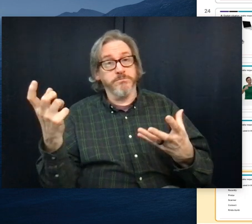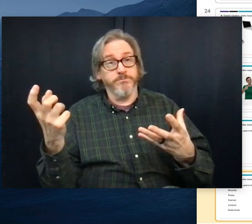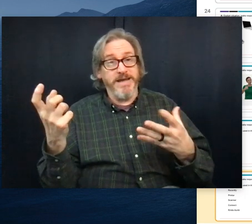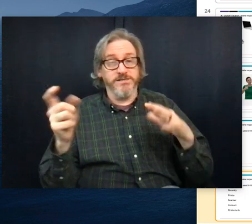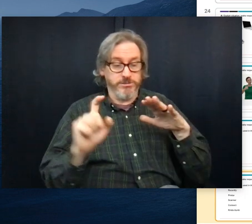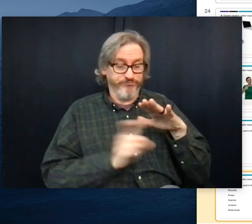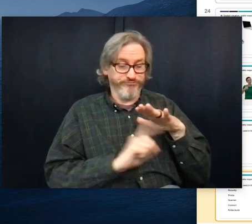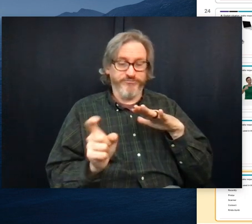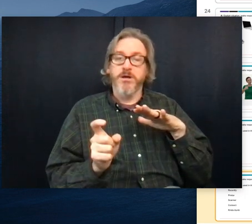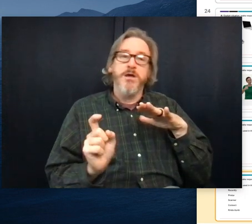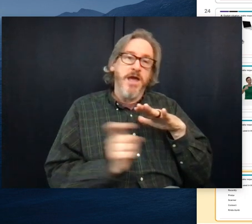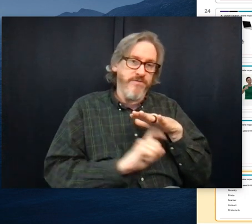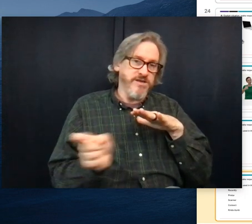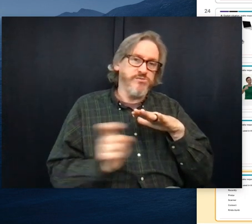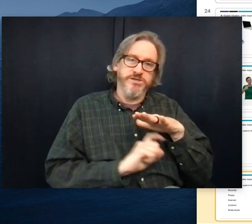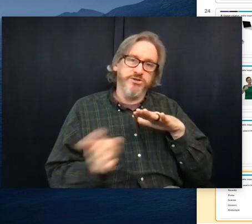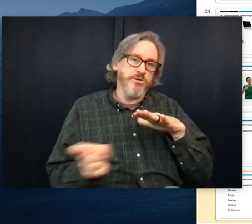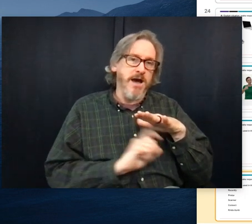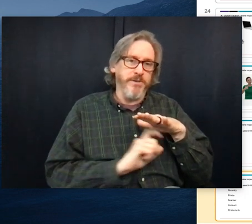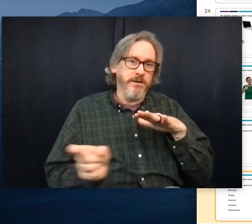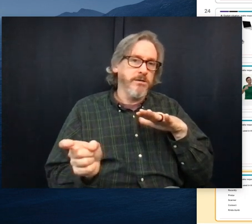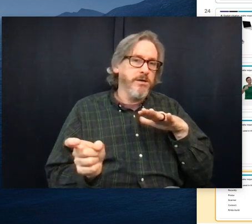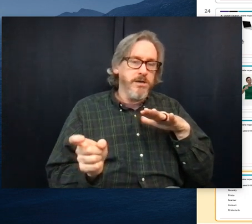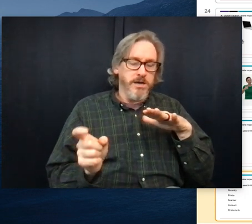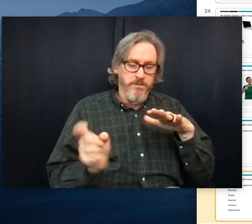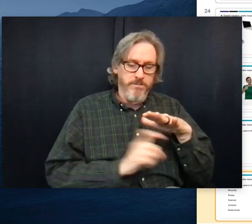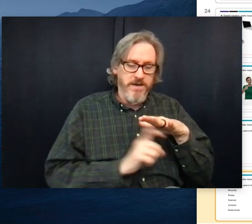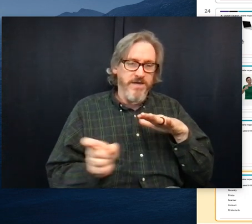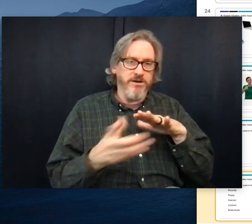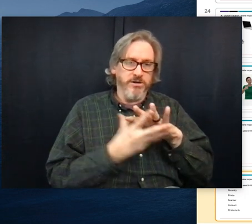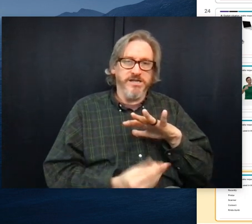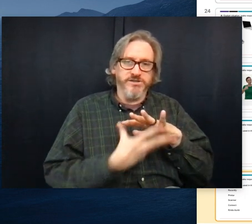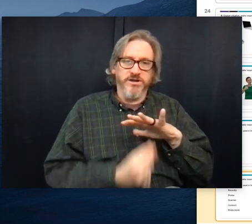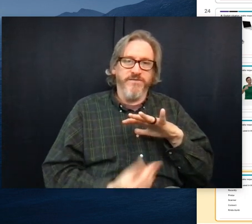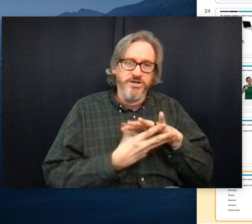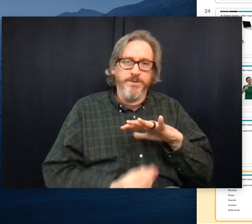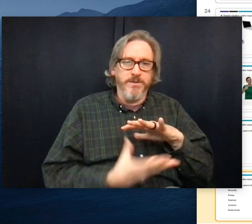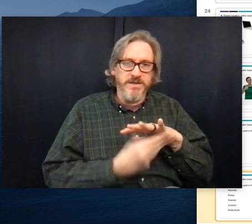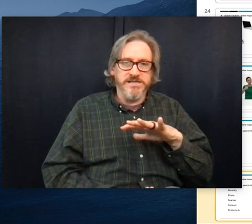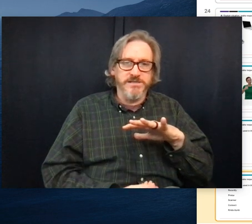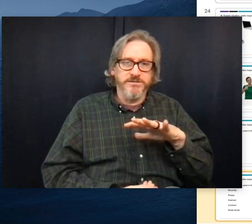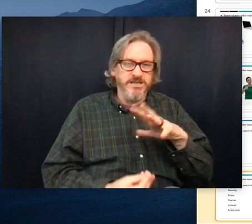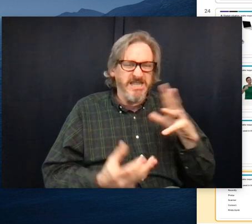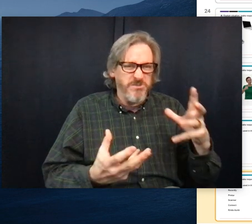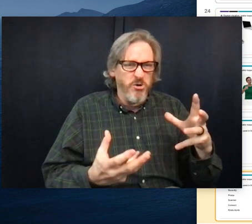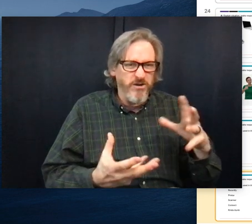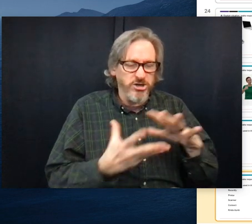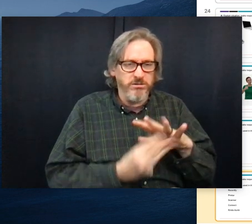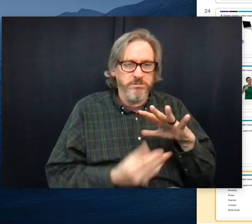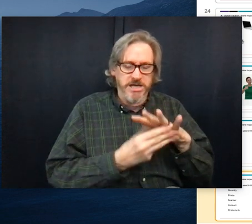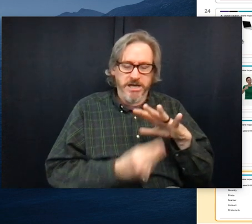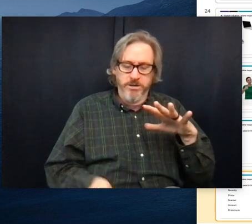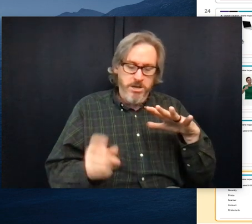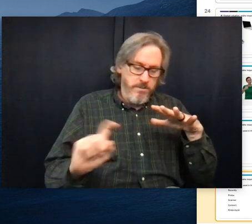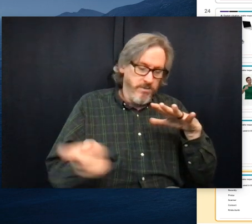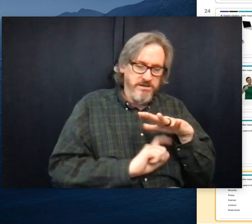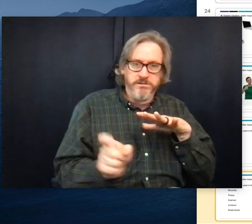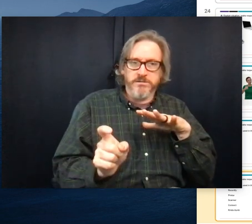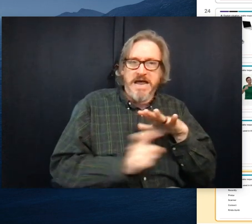was based, and this was to copy. And then it's eventually become this. It's a more functional